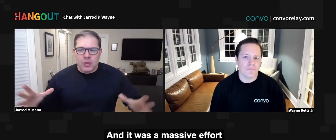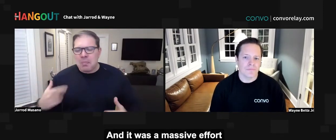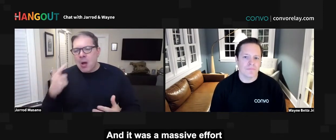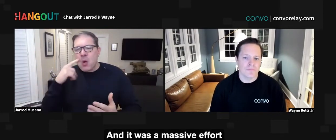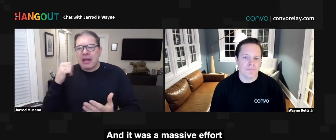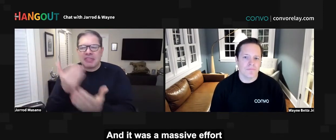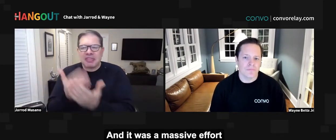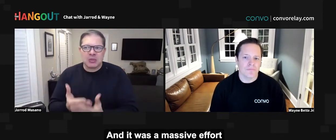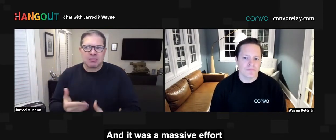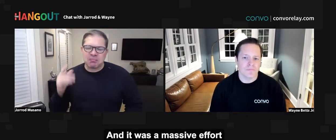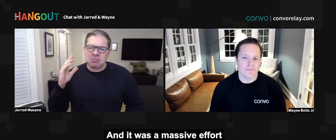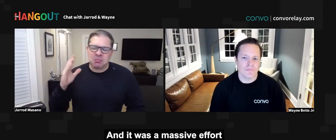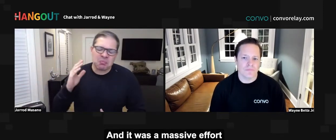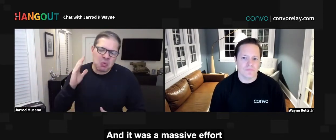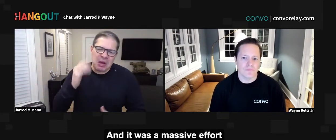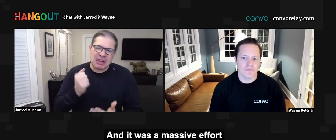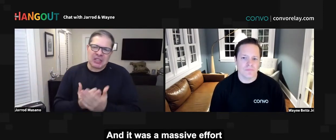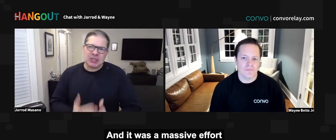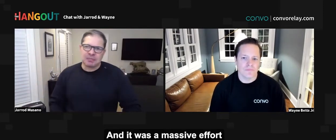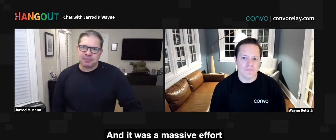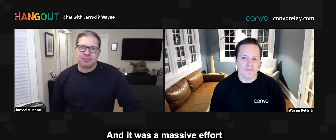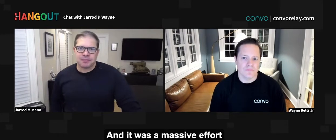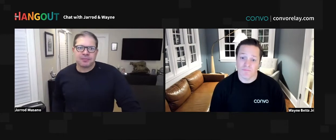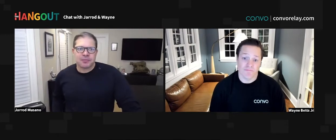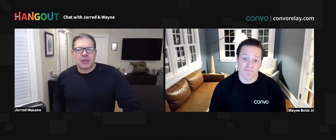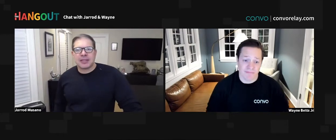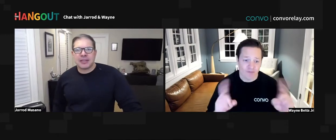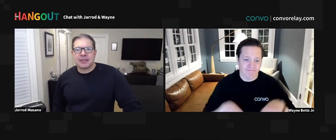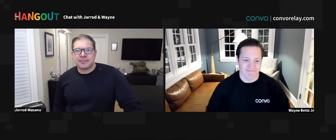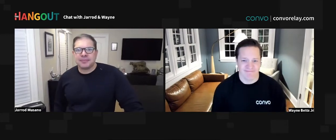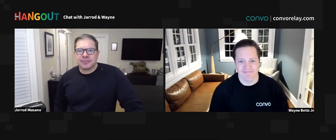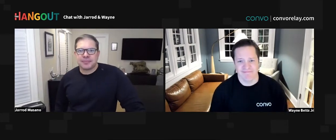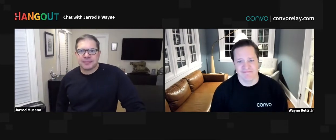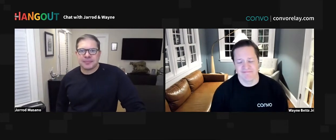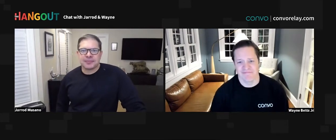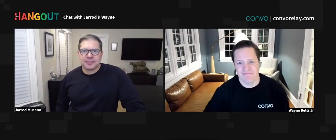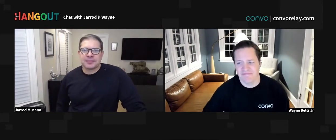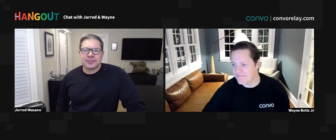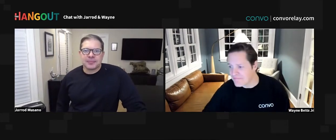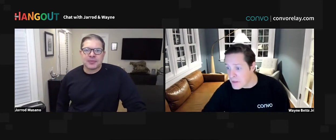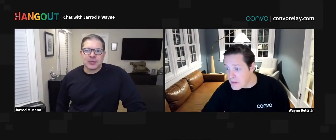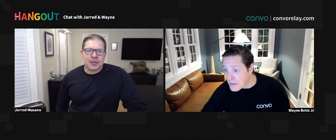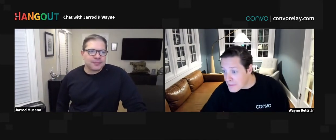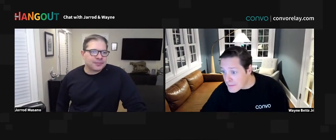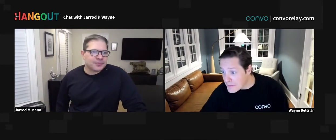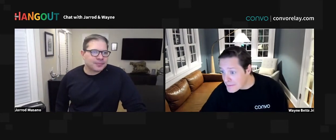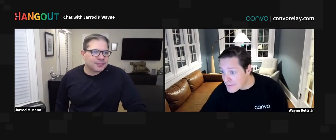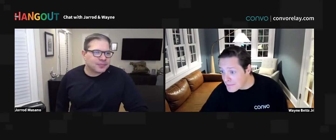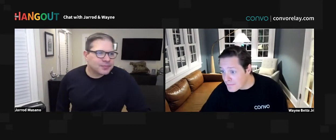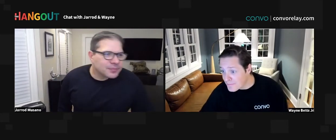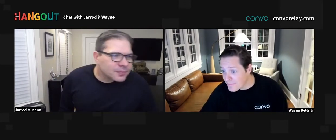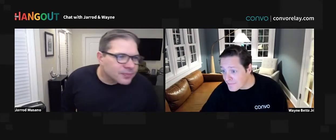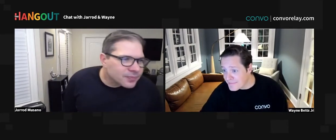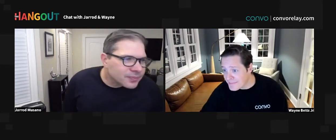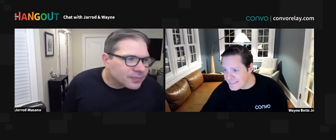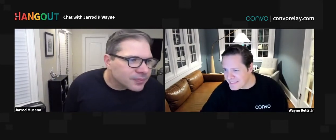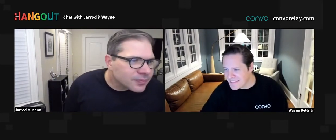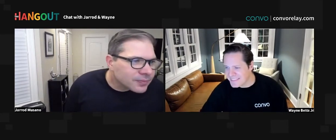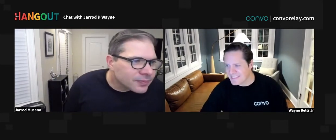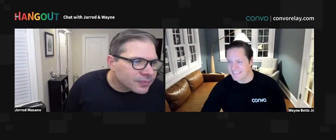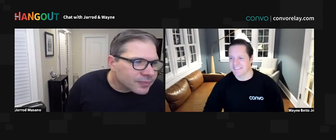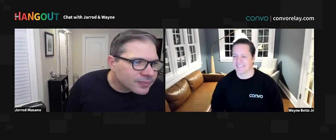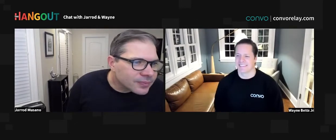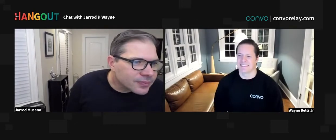And it was a massive effort, and it continues to be, but we're going to get there. Agreed.